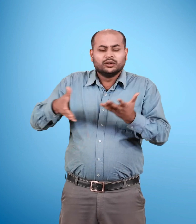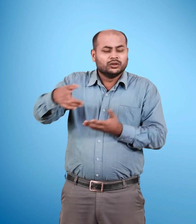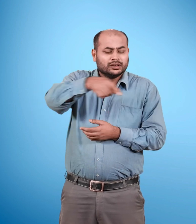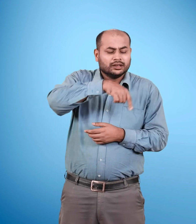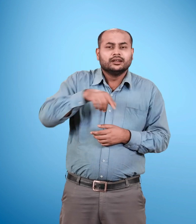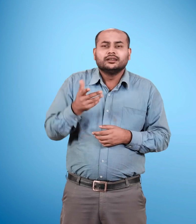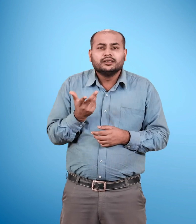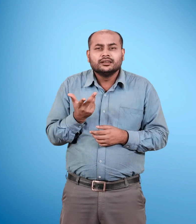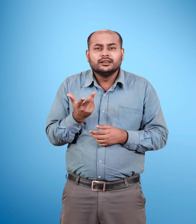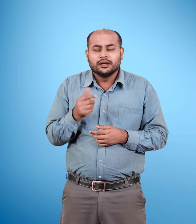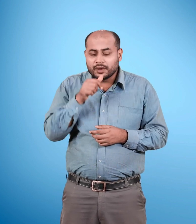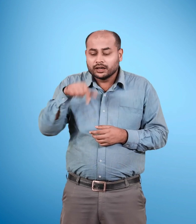buildings?